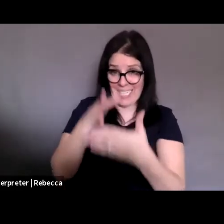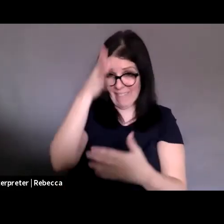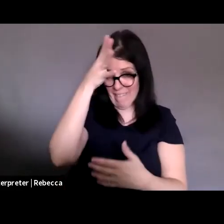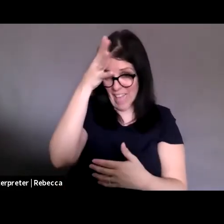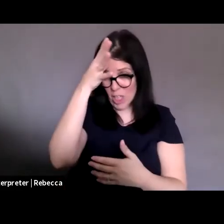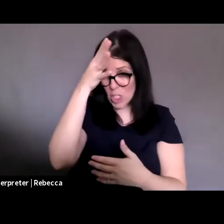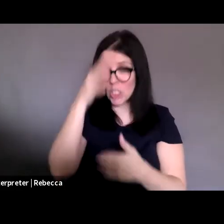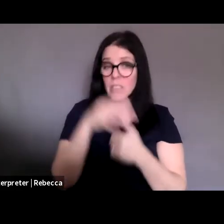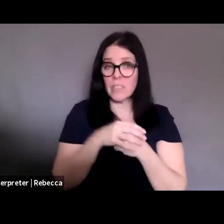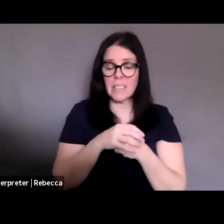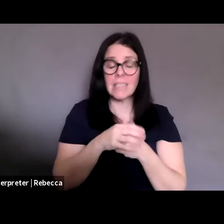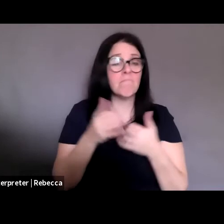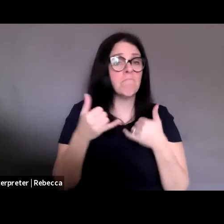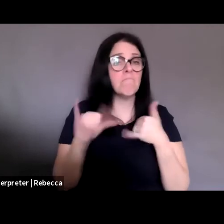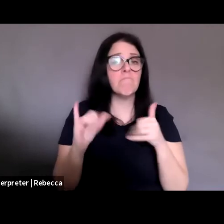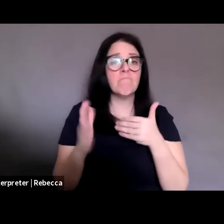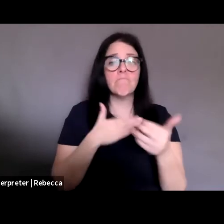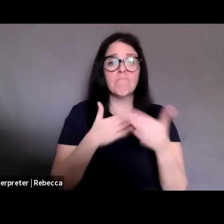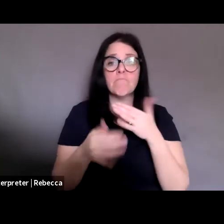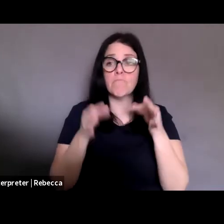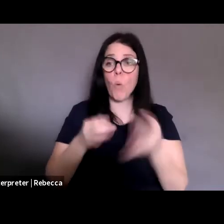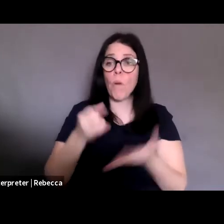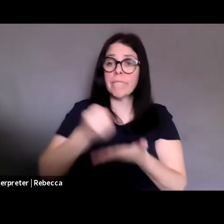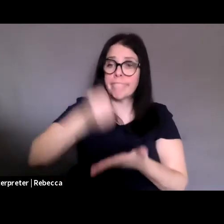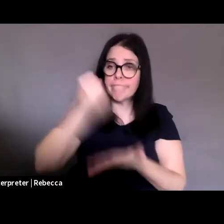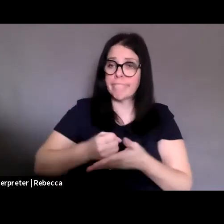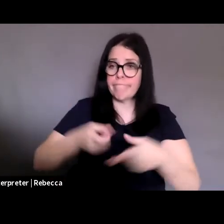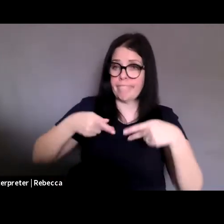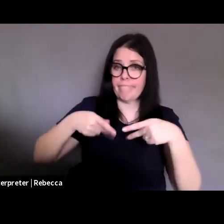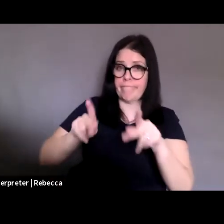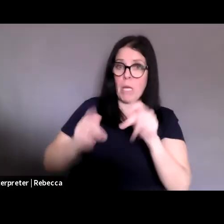awarded unsupervised contact most